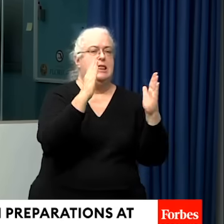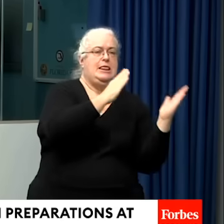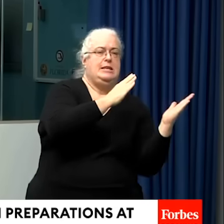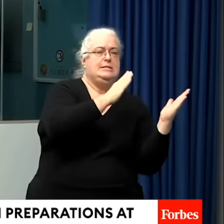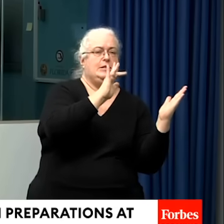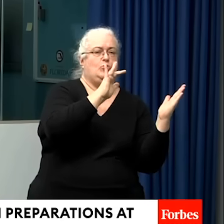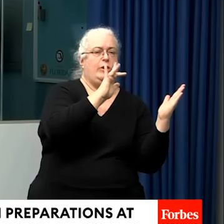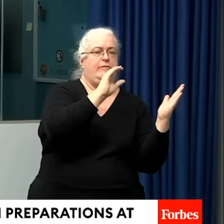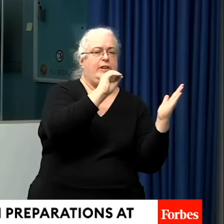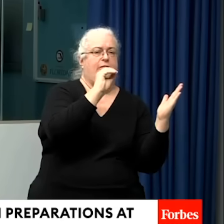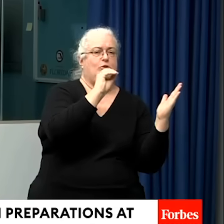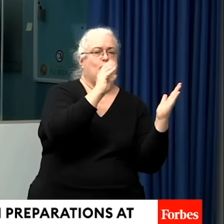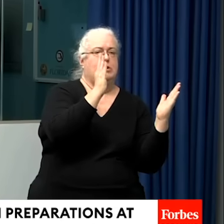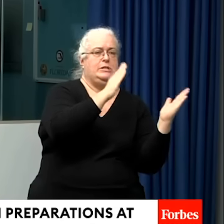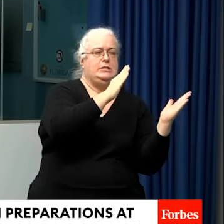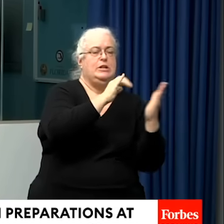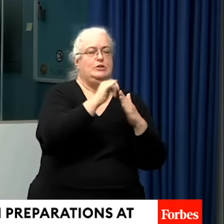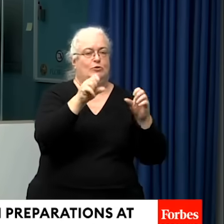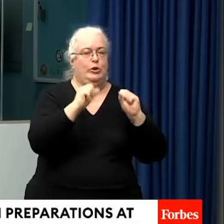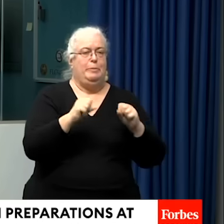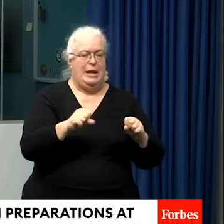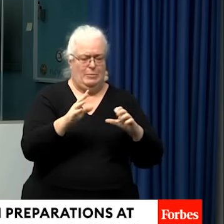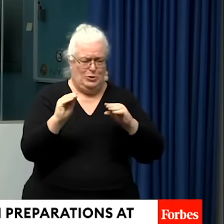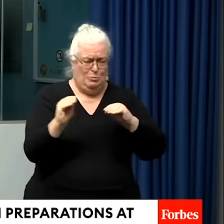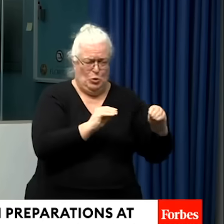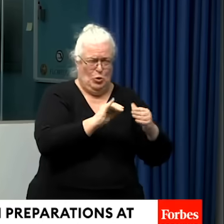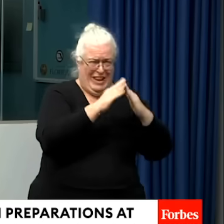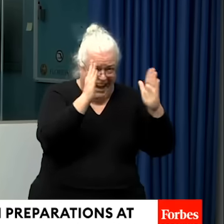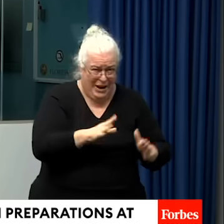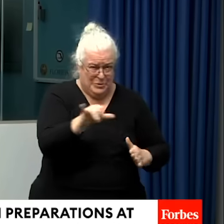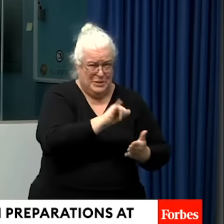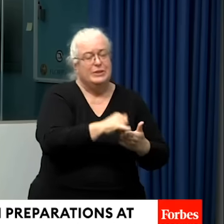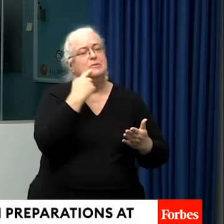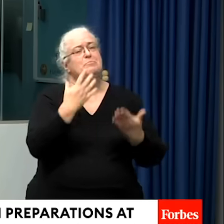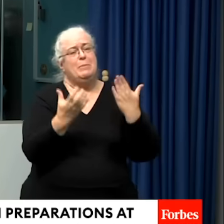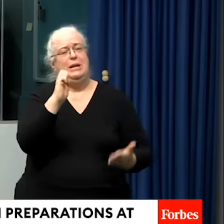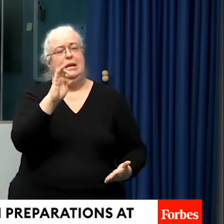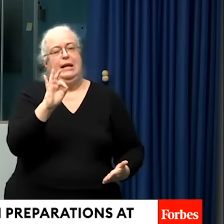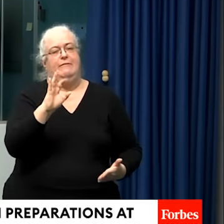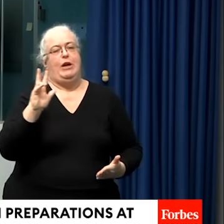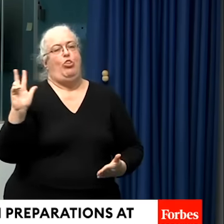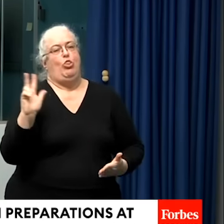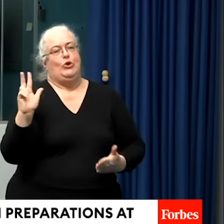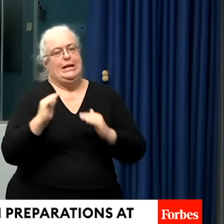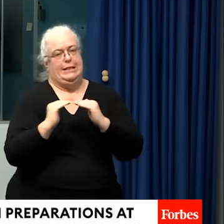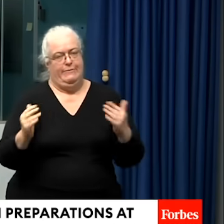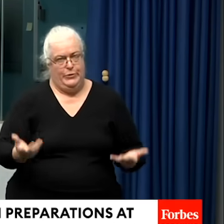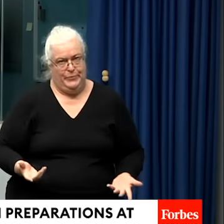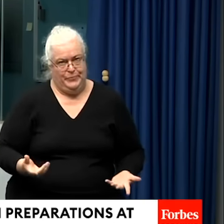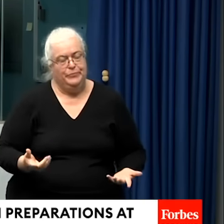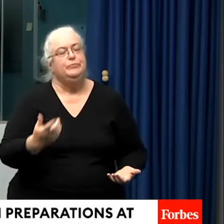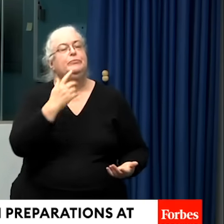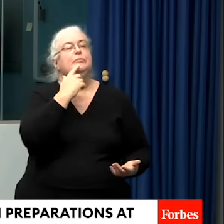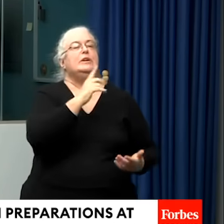direction. For it to have to pick that up off its foundation and move it like that, you may even be into EF3 status there. So again, the